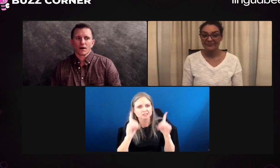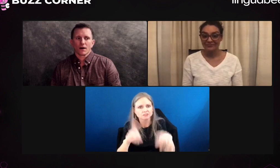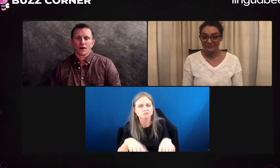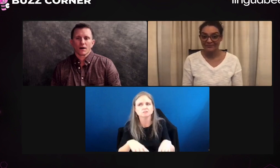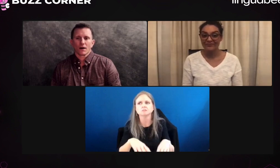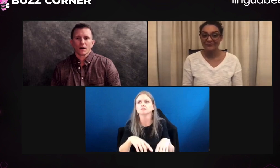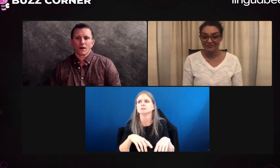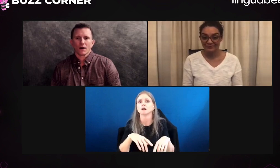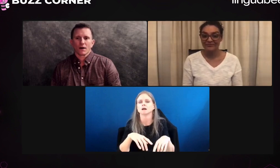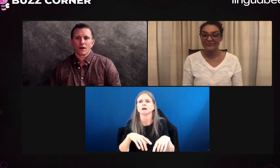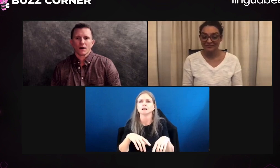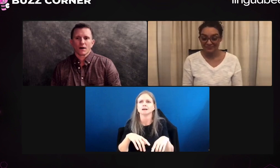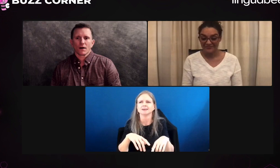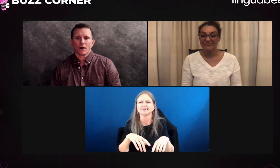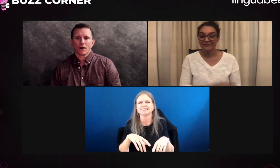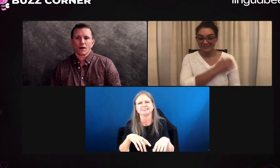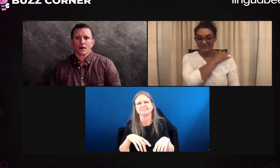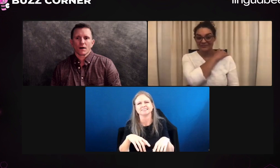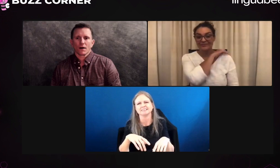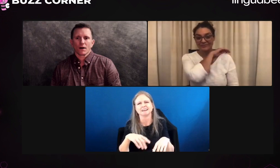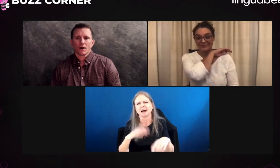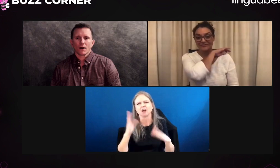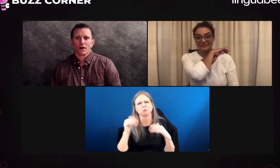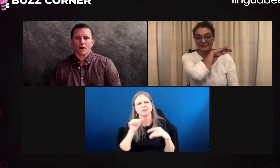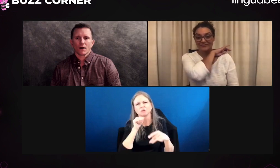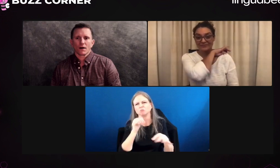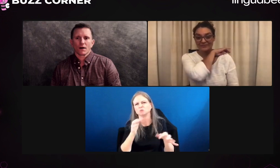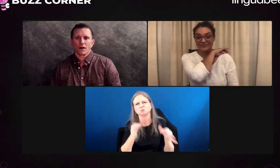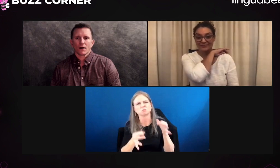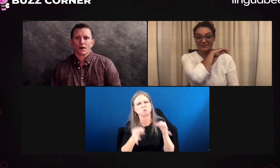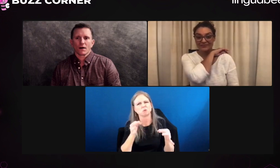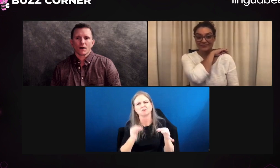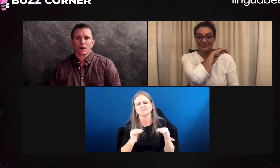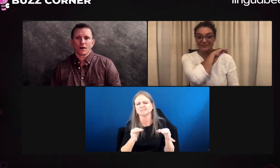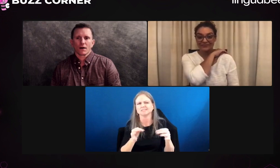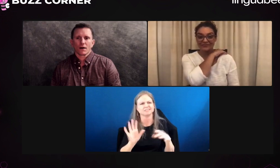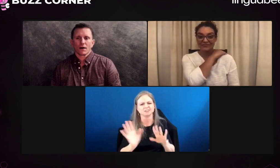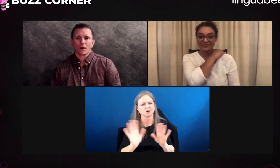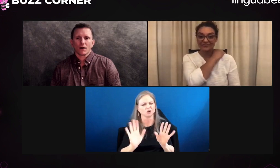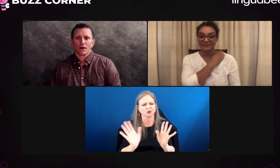for medical, whether it's for educational.